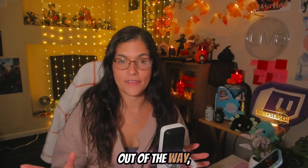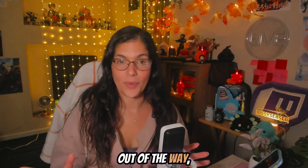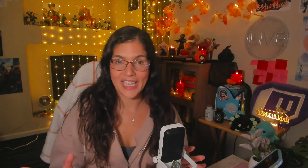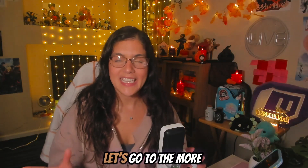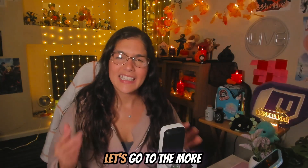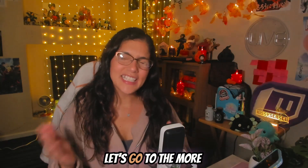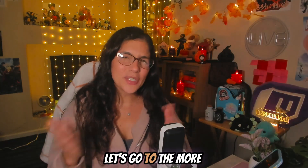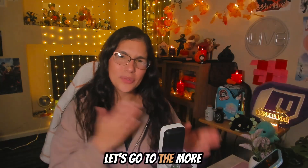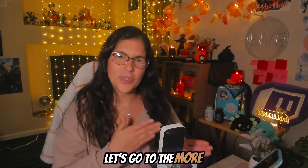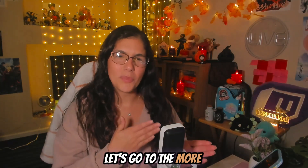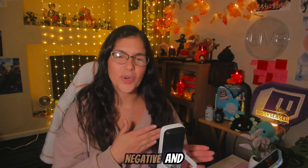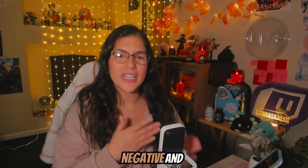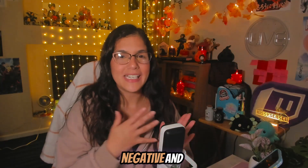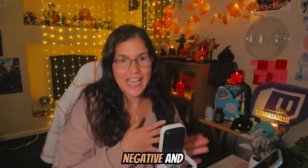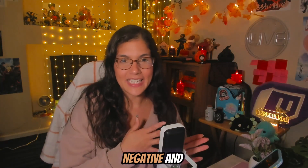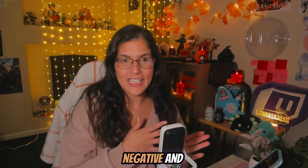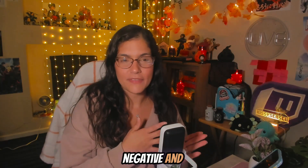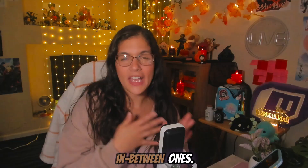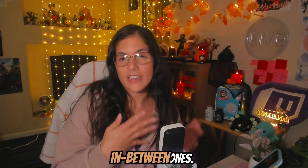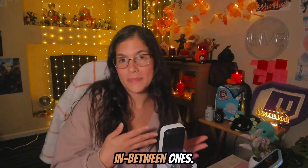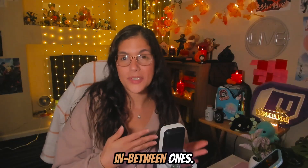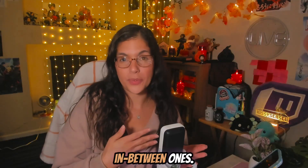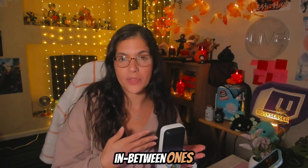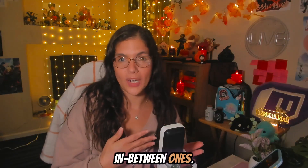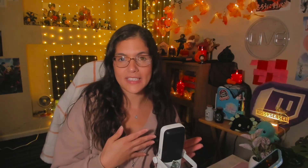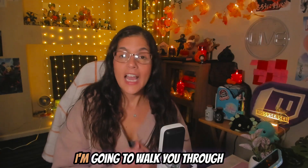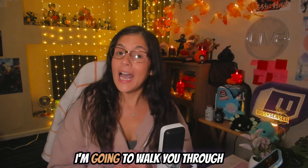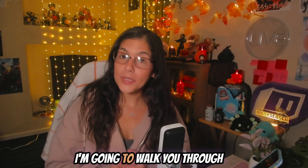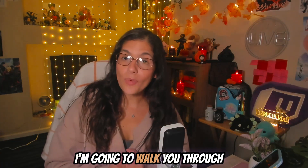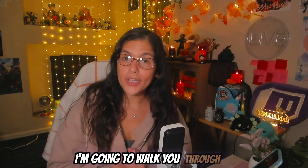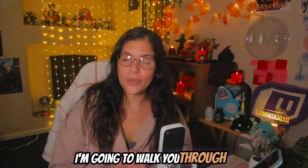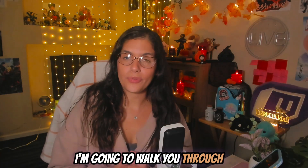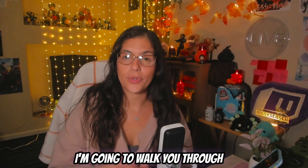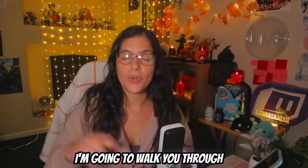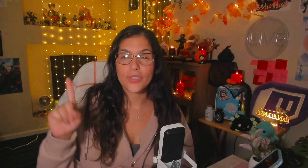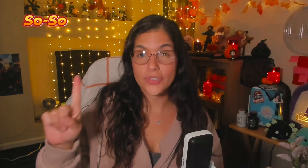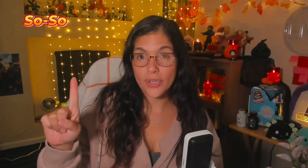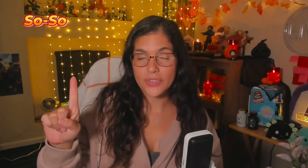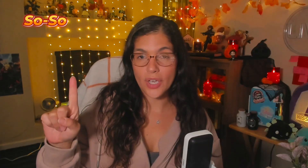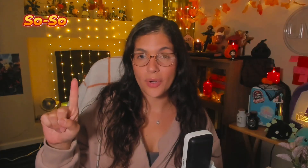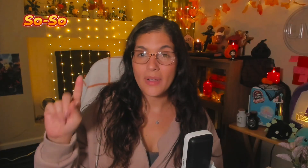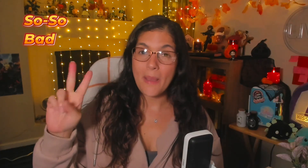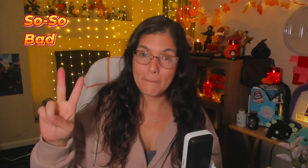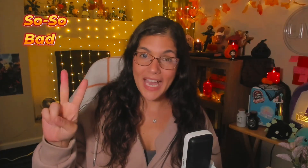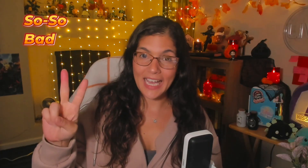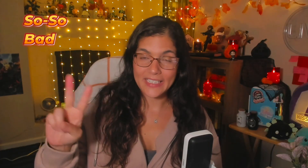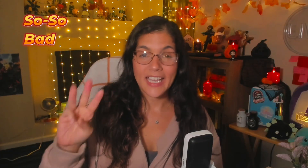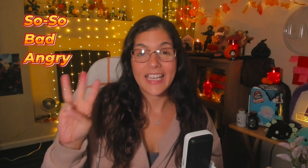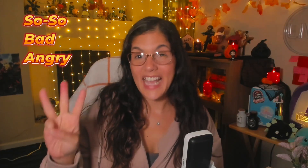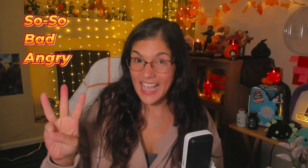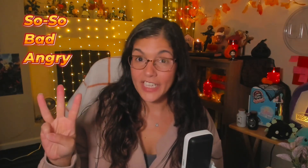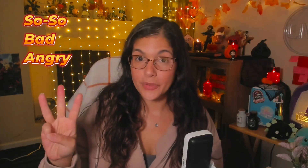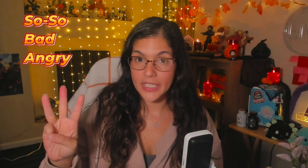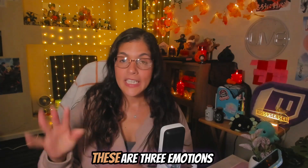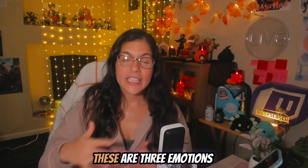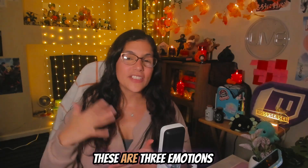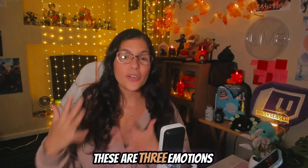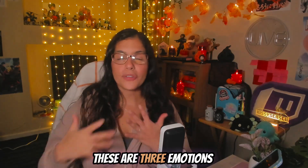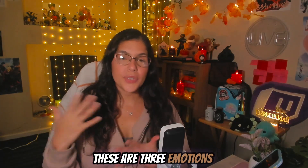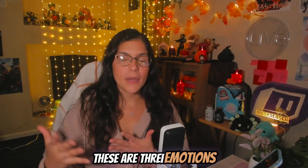way, let's go to the more negative and in-between ones. I'm gonna walk you through so-so, bad, and angry. These are three